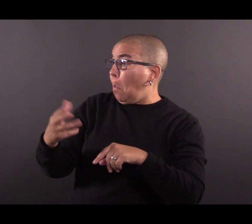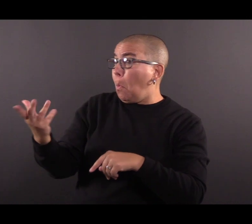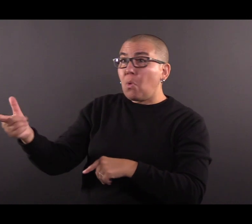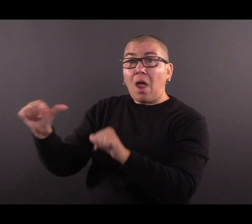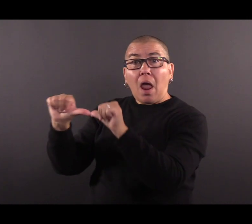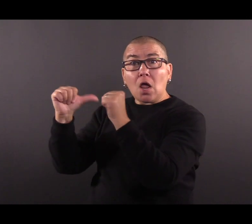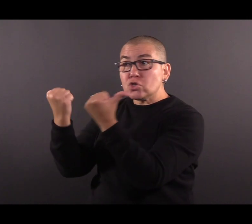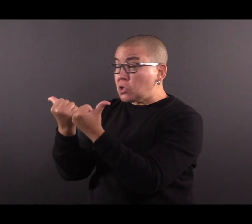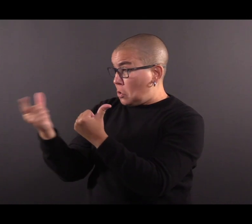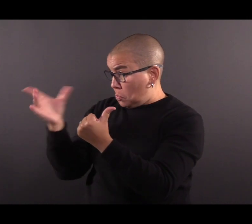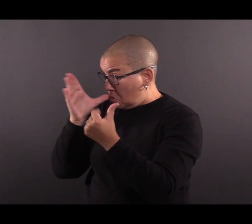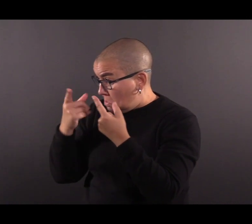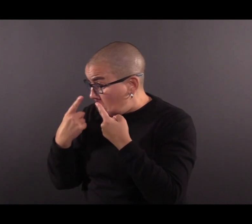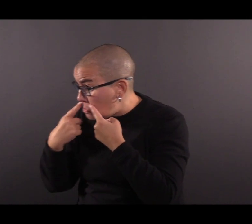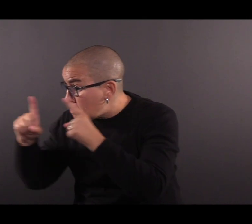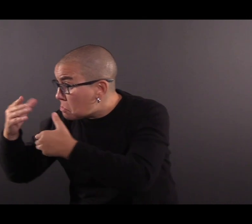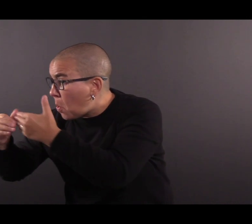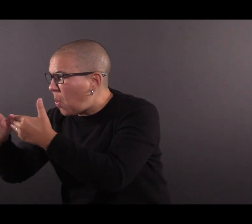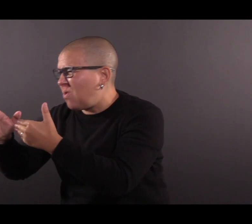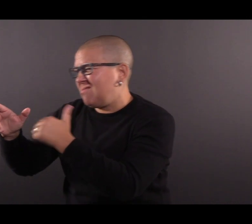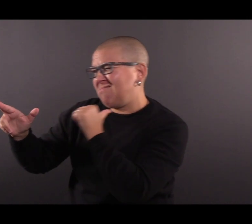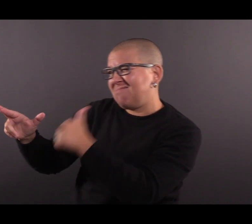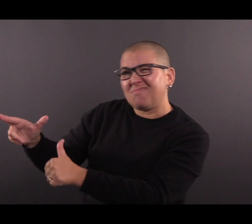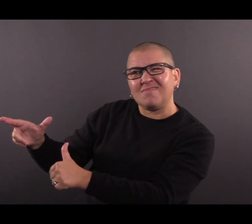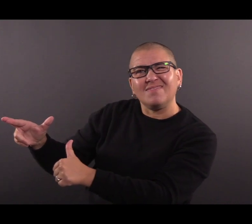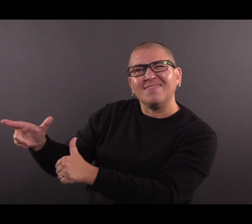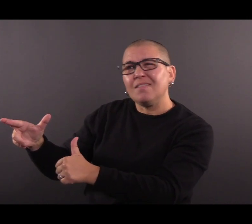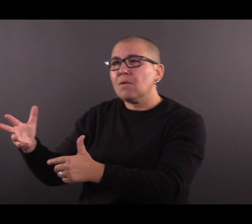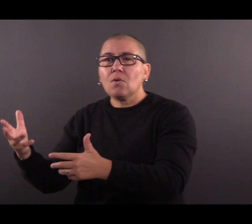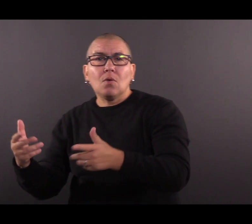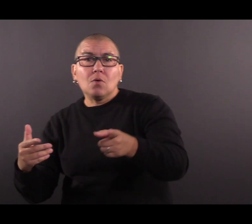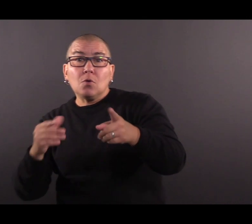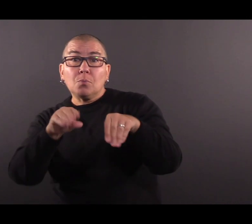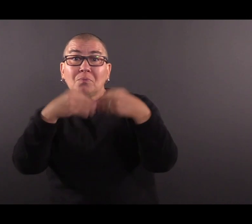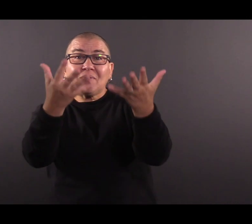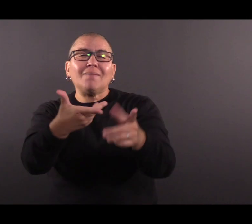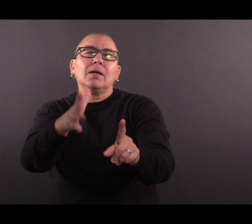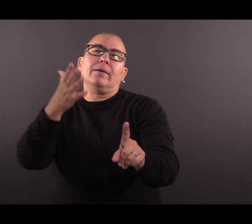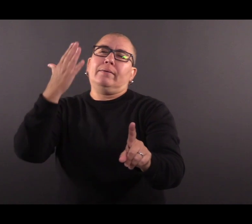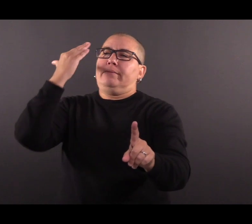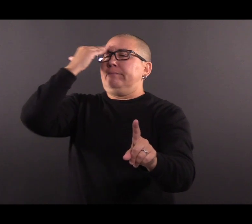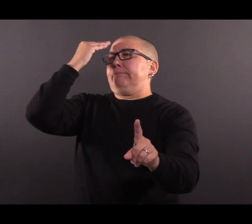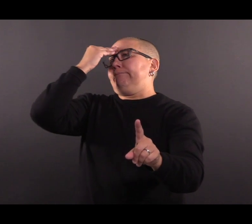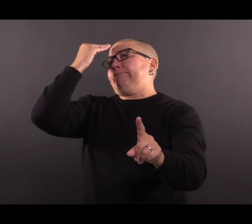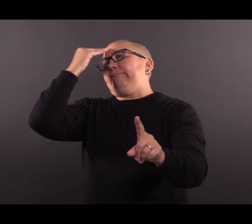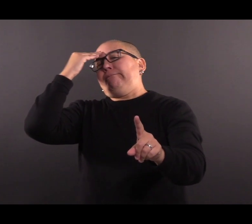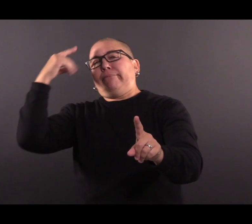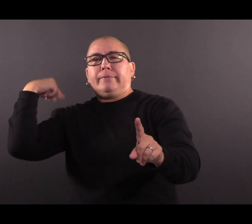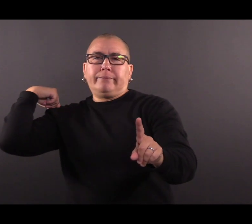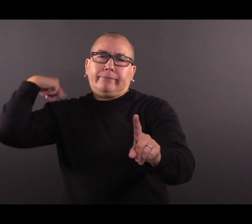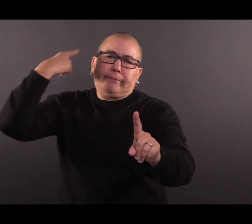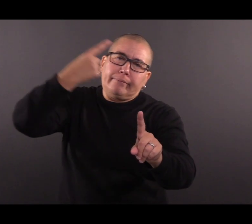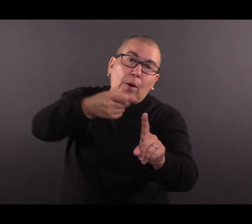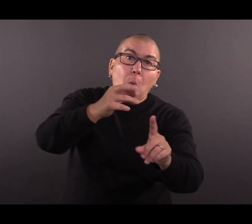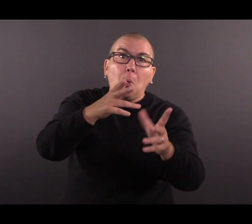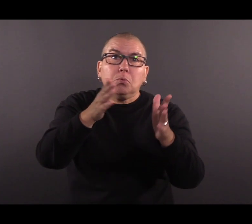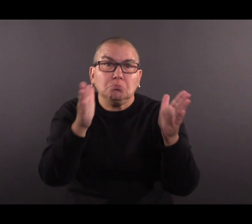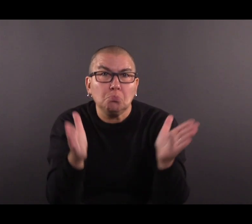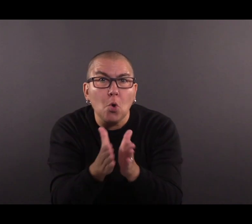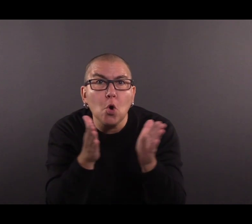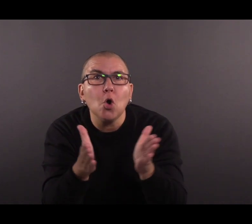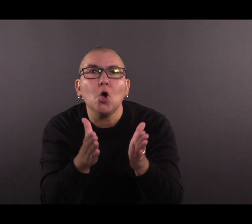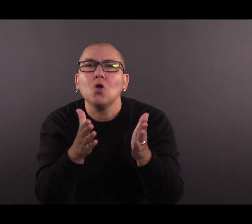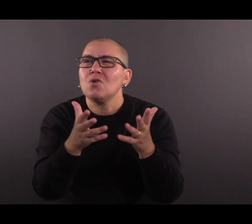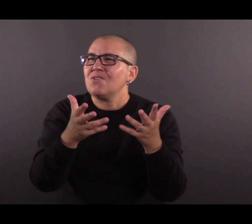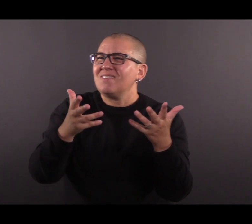be successful, if the provider has experience working with the population they will be serving, and if the